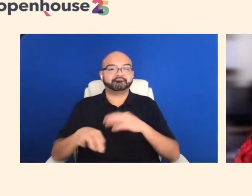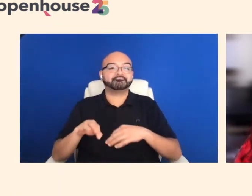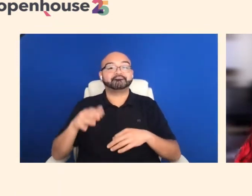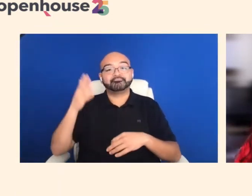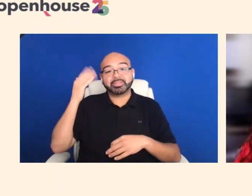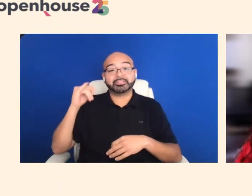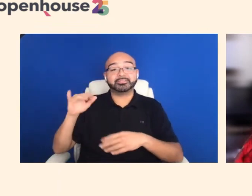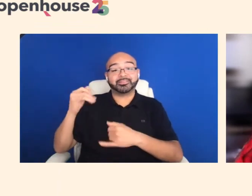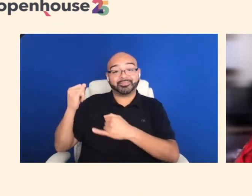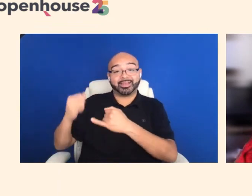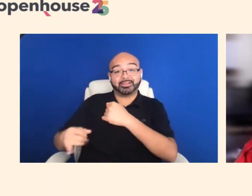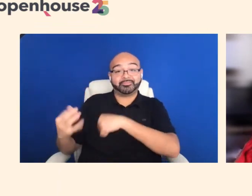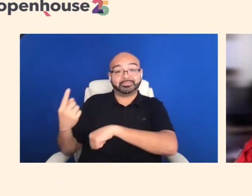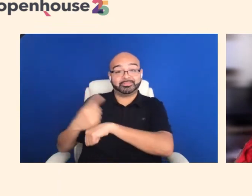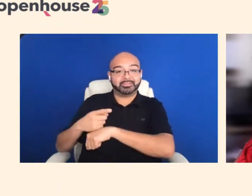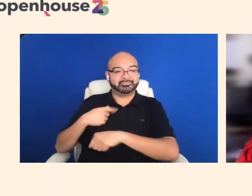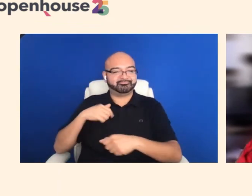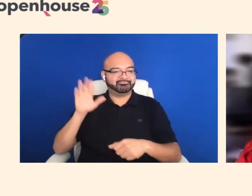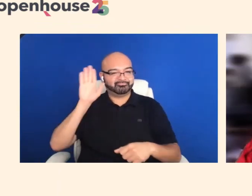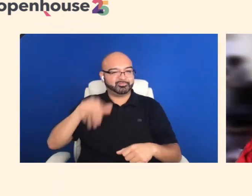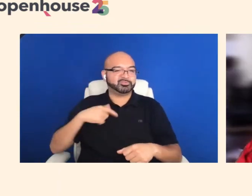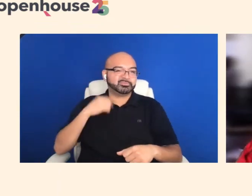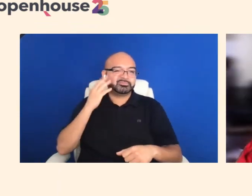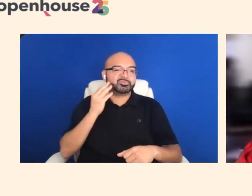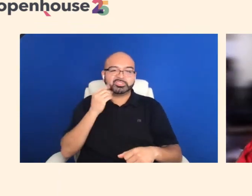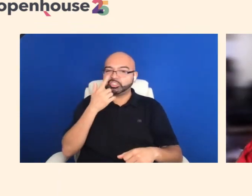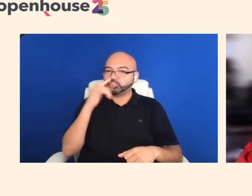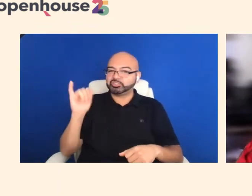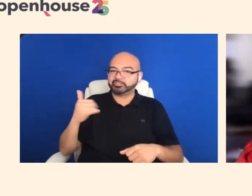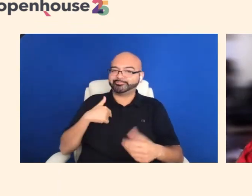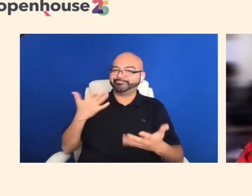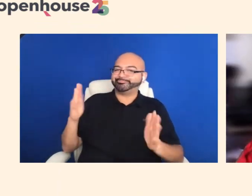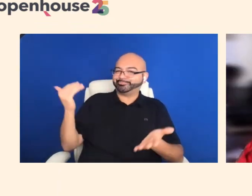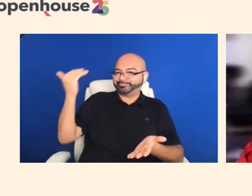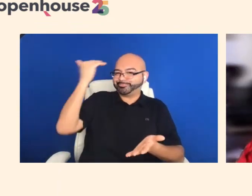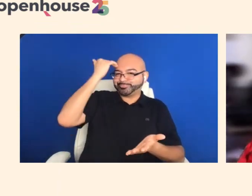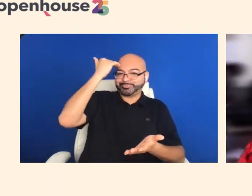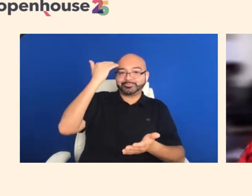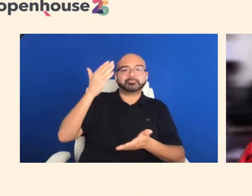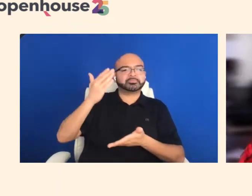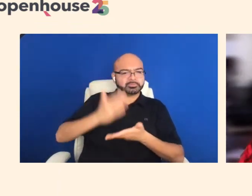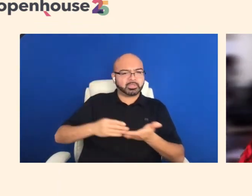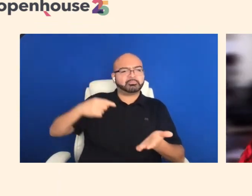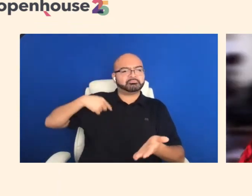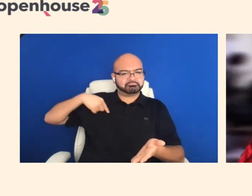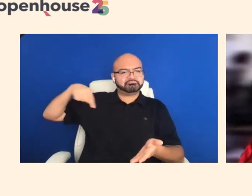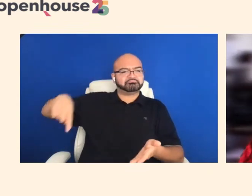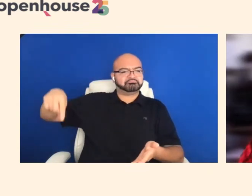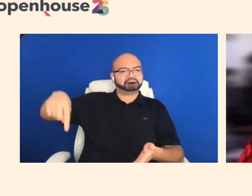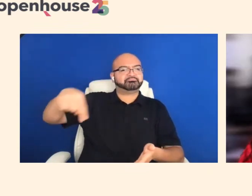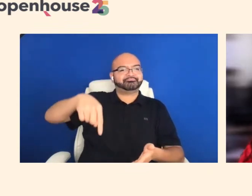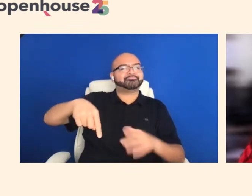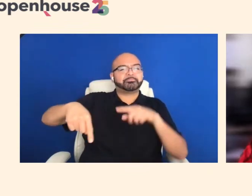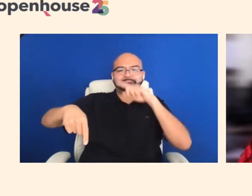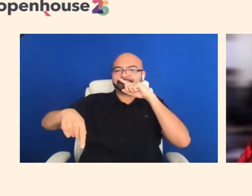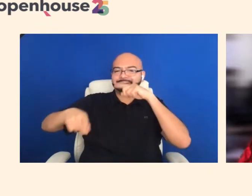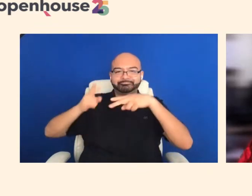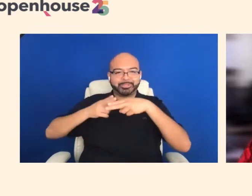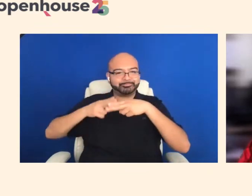We know how it is. There are a few of us that have, I'm not gonna,